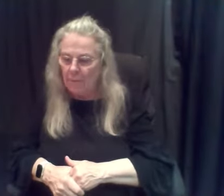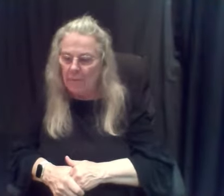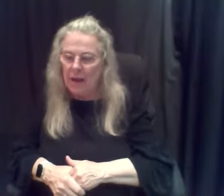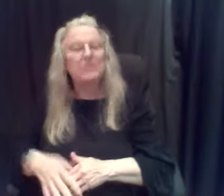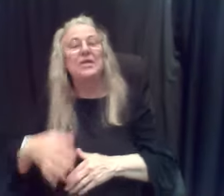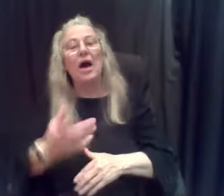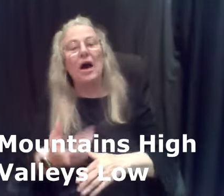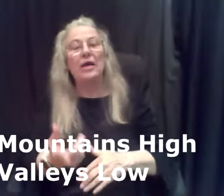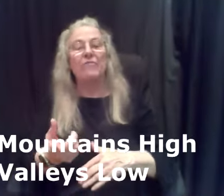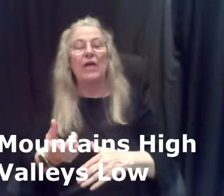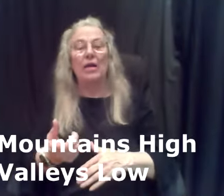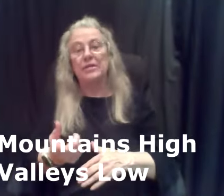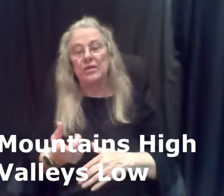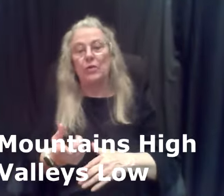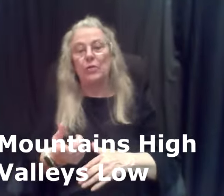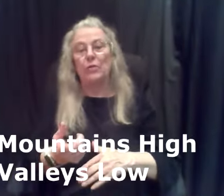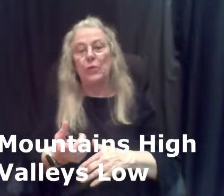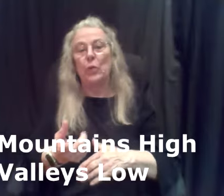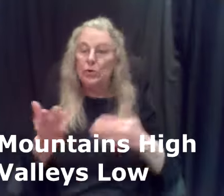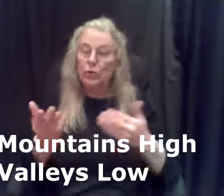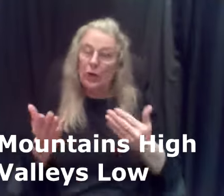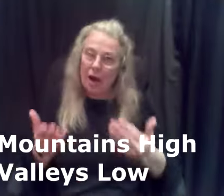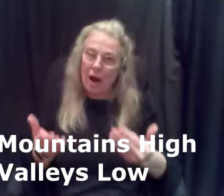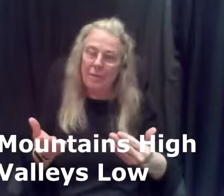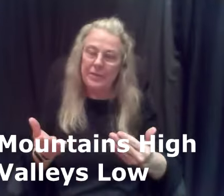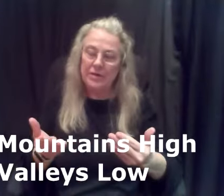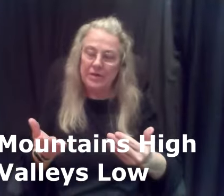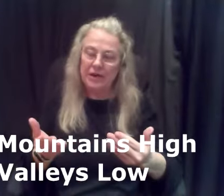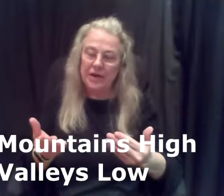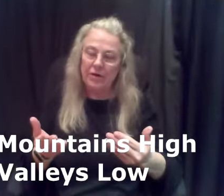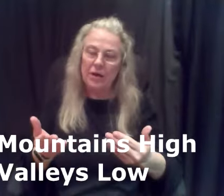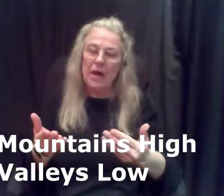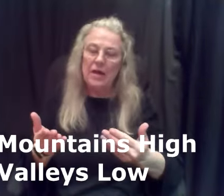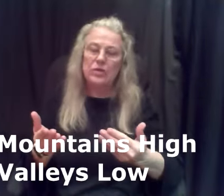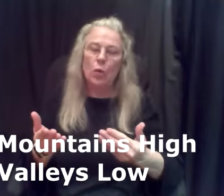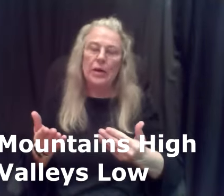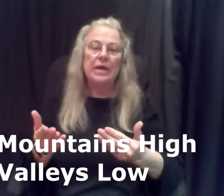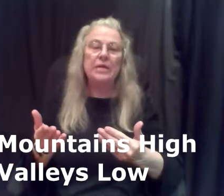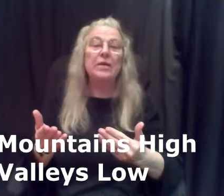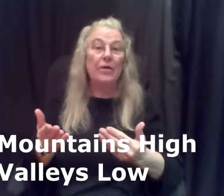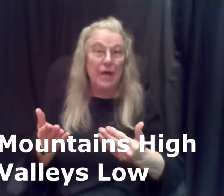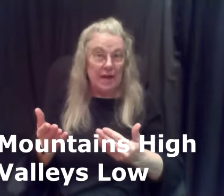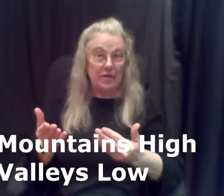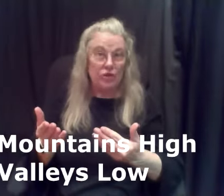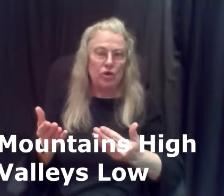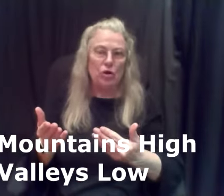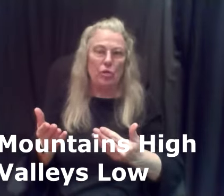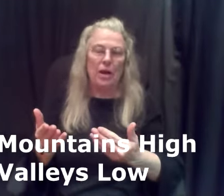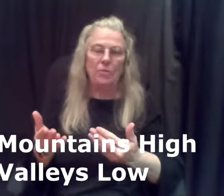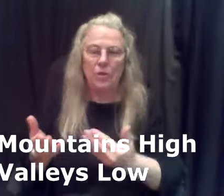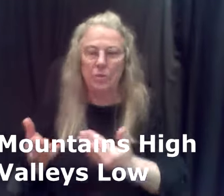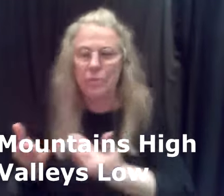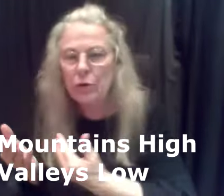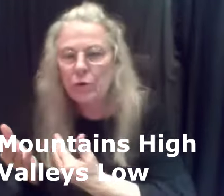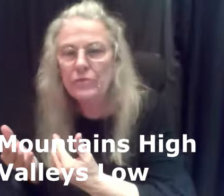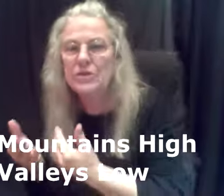Mountains high and valleys low. We're doing opposites here, so we need to let our hands show it. I'm going to move just a